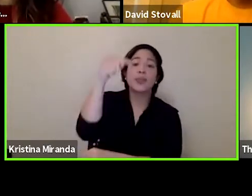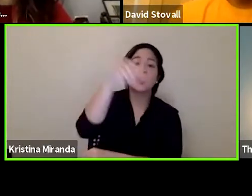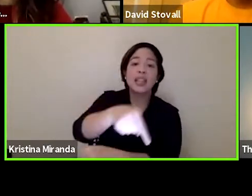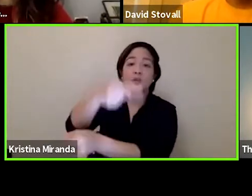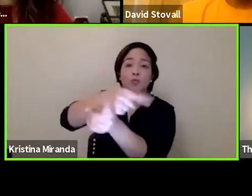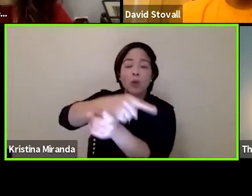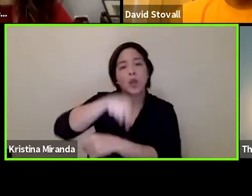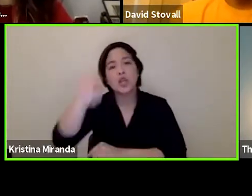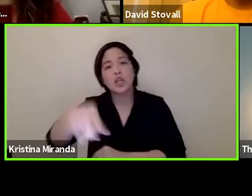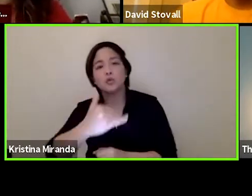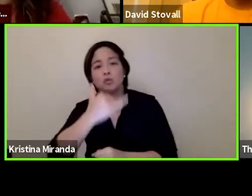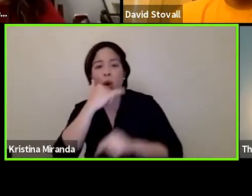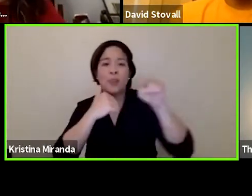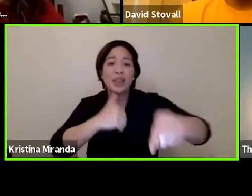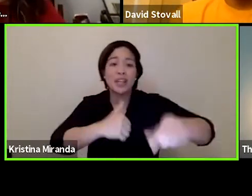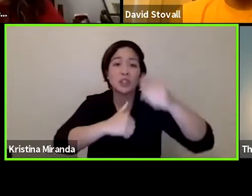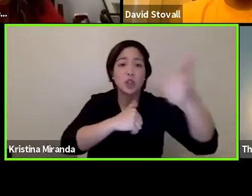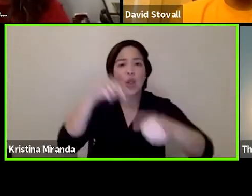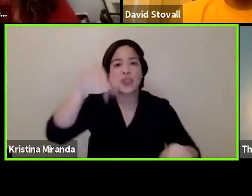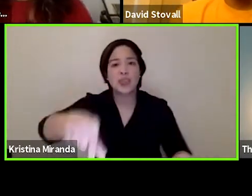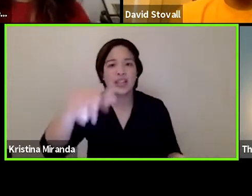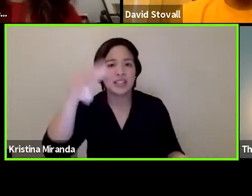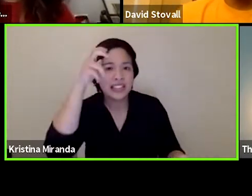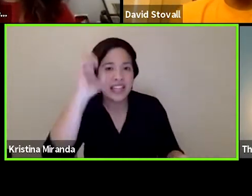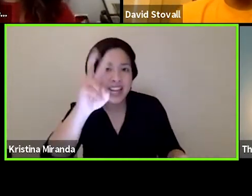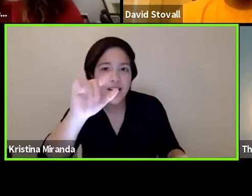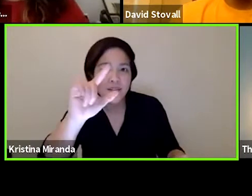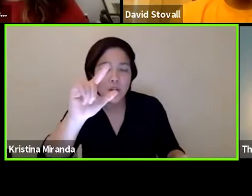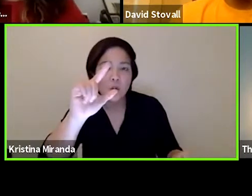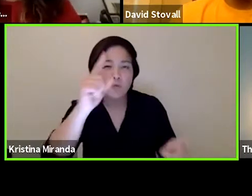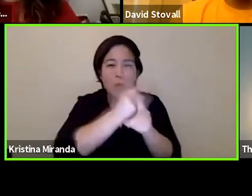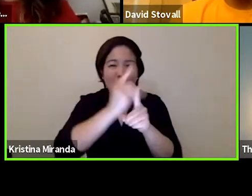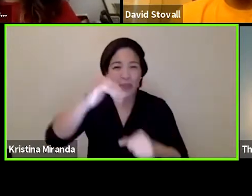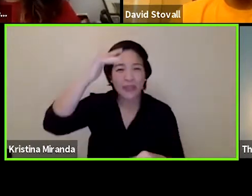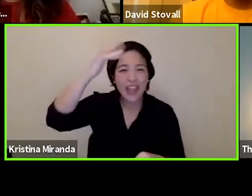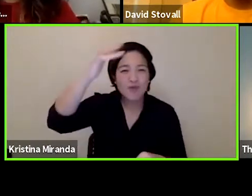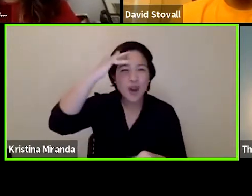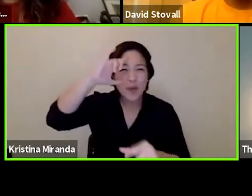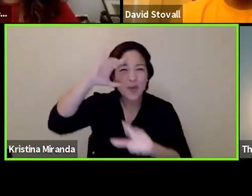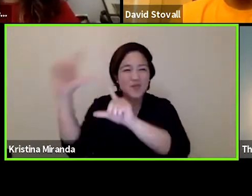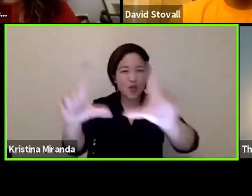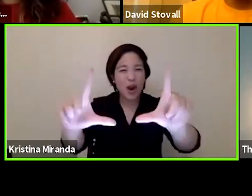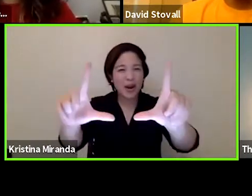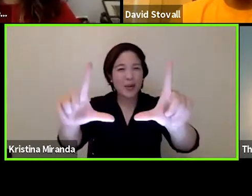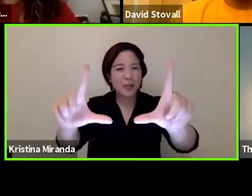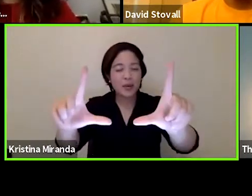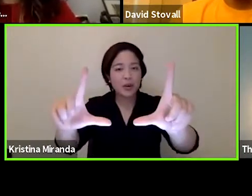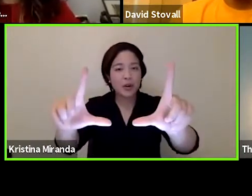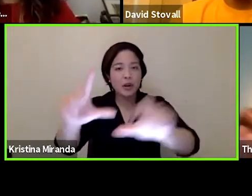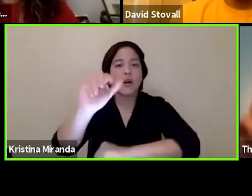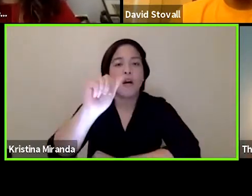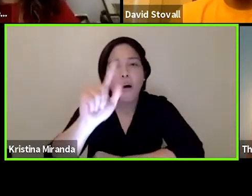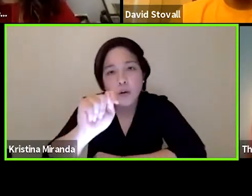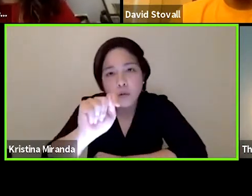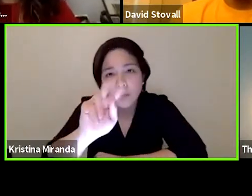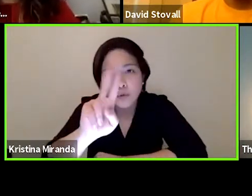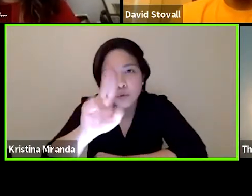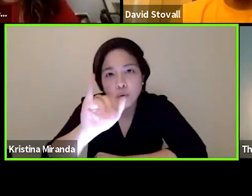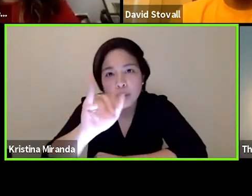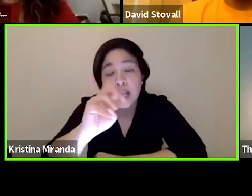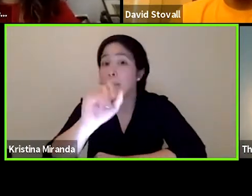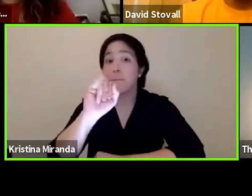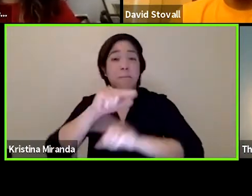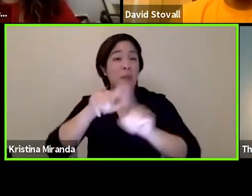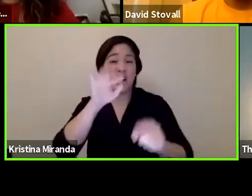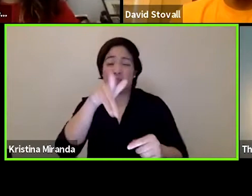wrong, this is good, this is evil, right? It's a theoretical framework, altruism. But if that doesn't work